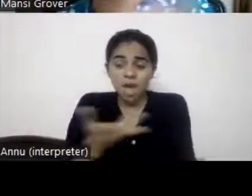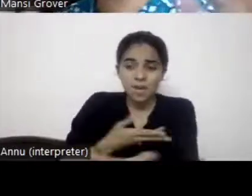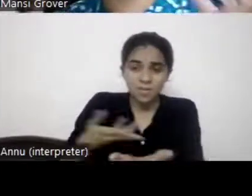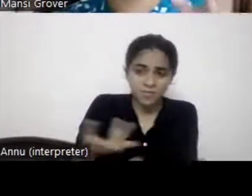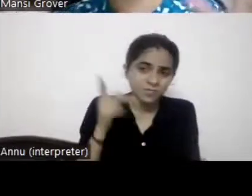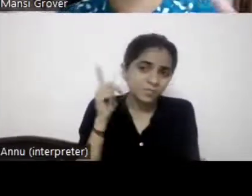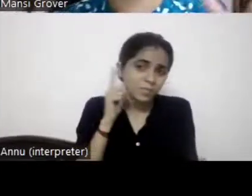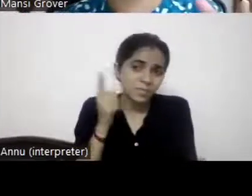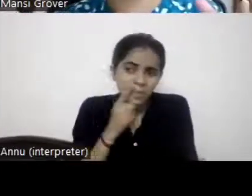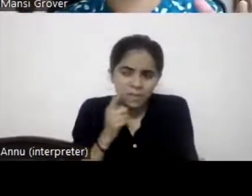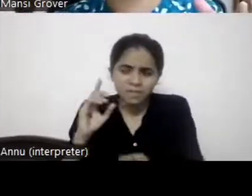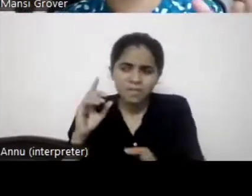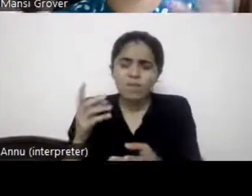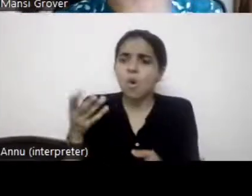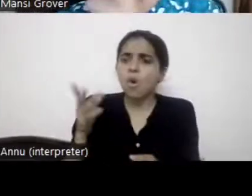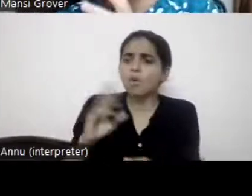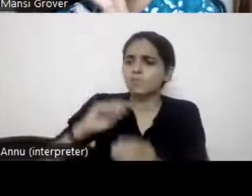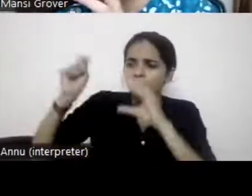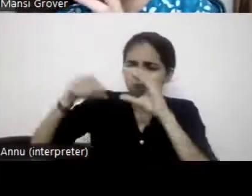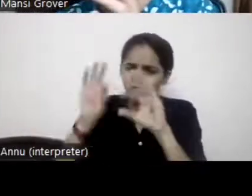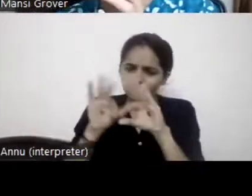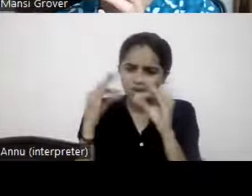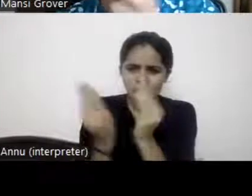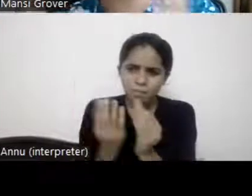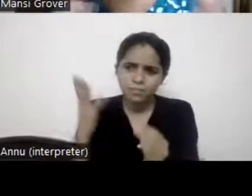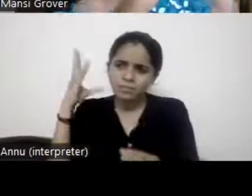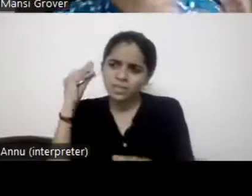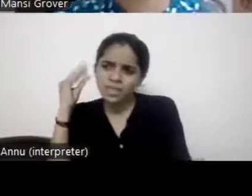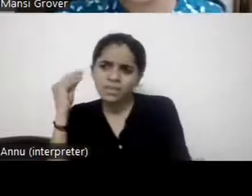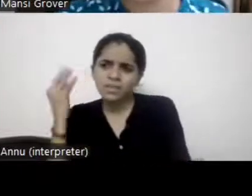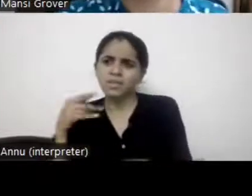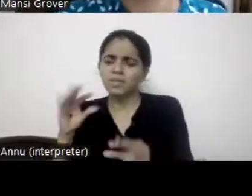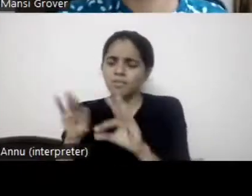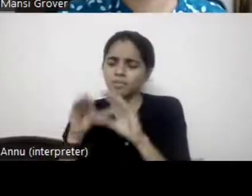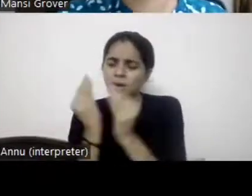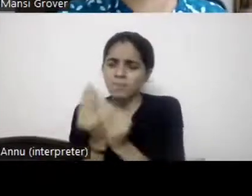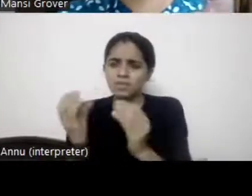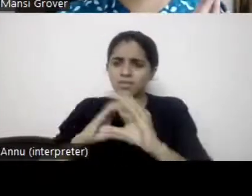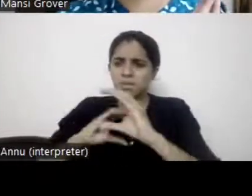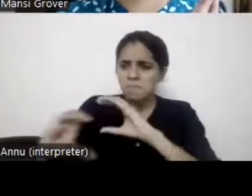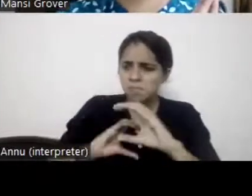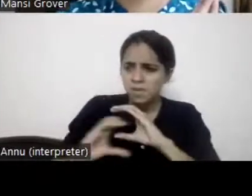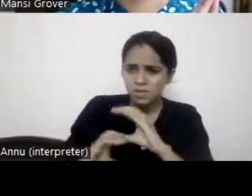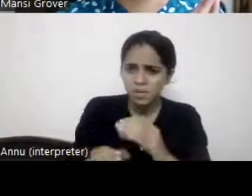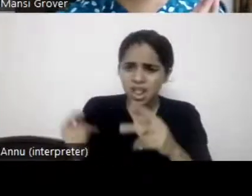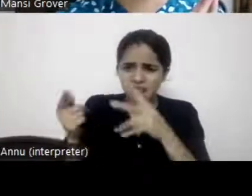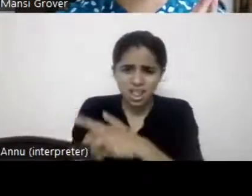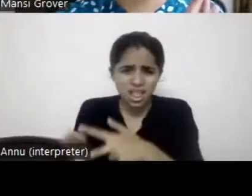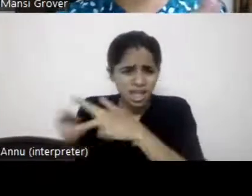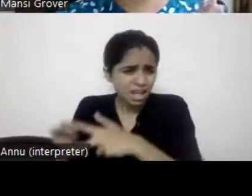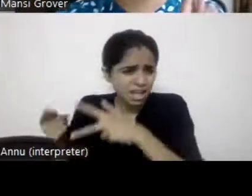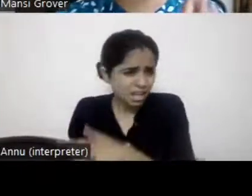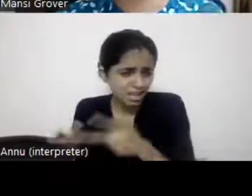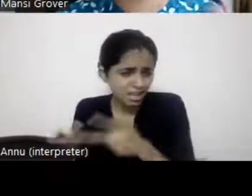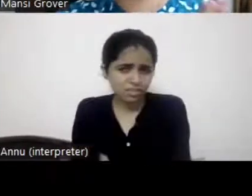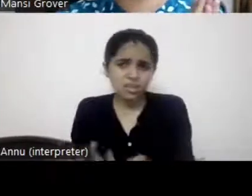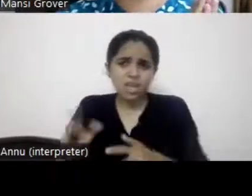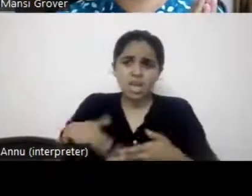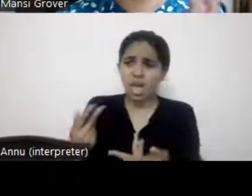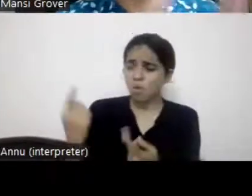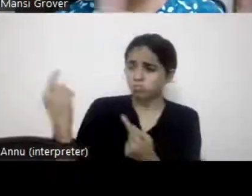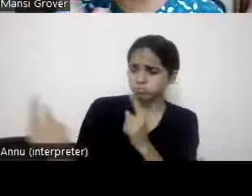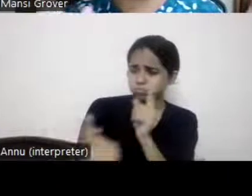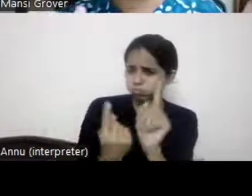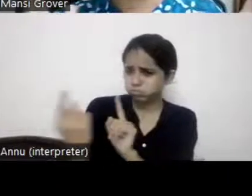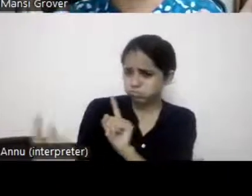basically. So there's this scene where Raj's parents are basically getting scared of Flavie and Joseph. It's a very interesting